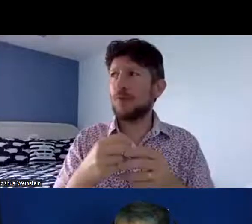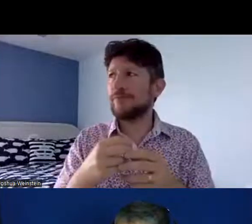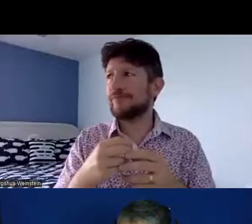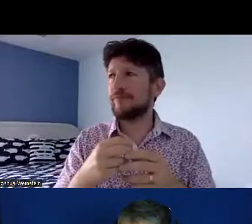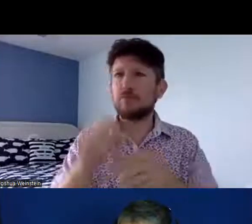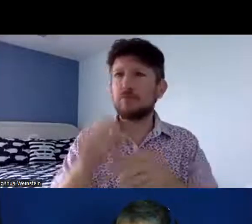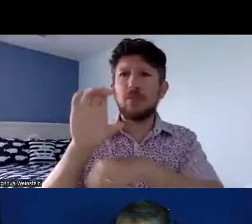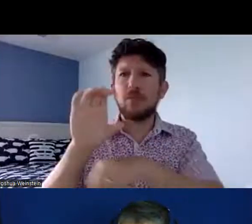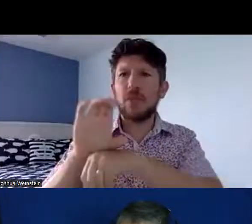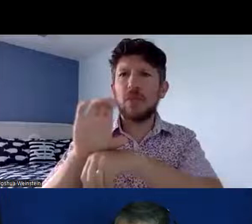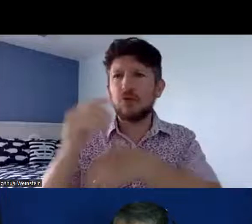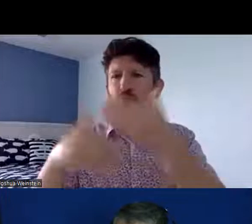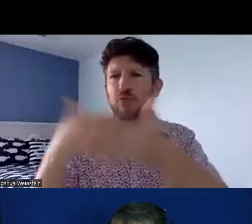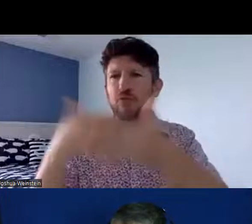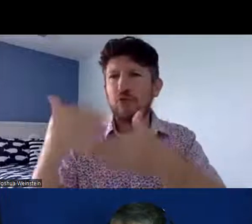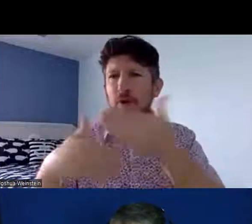and the treatment